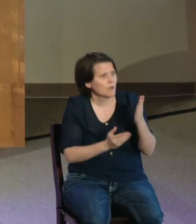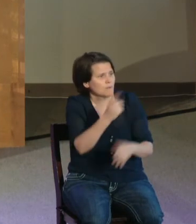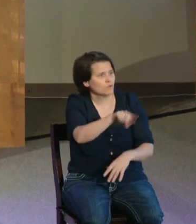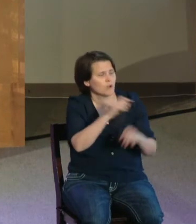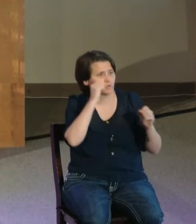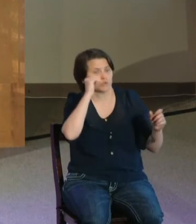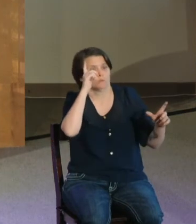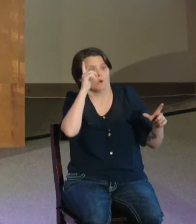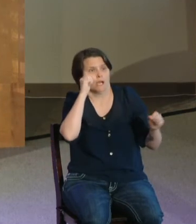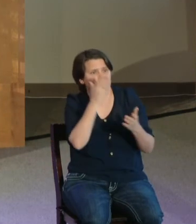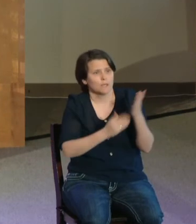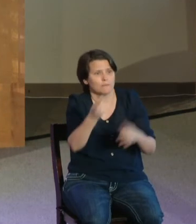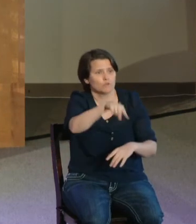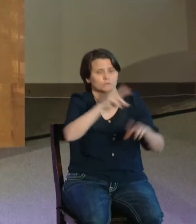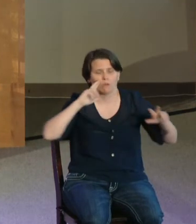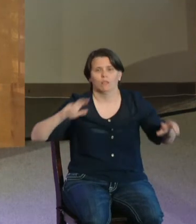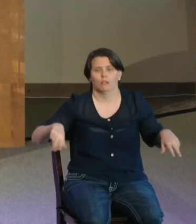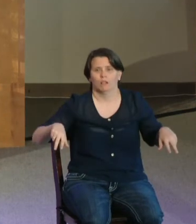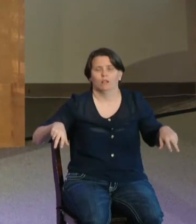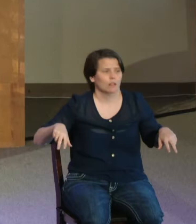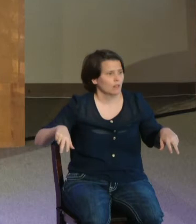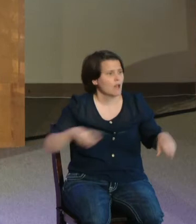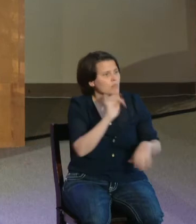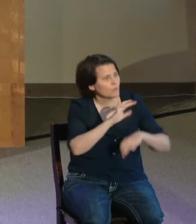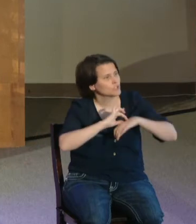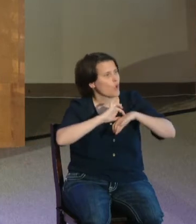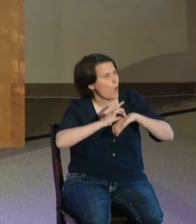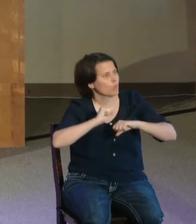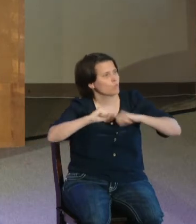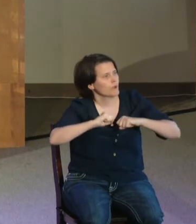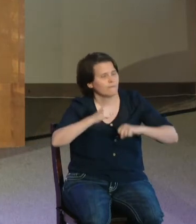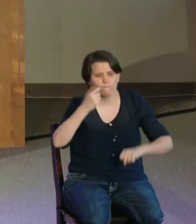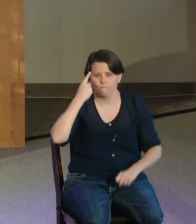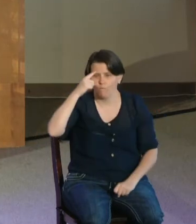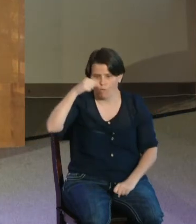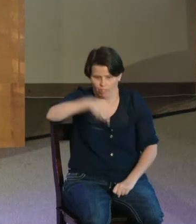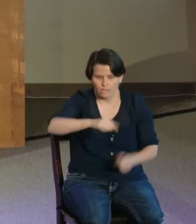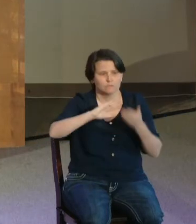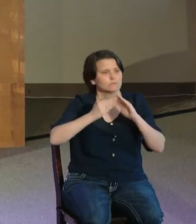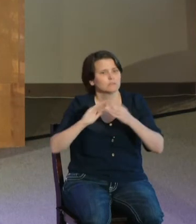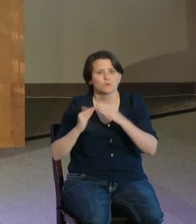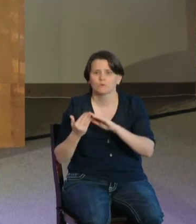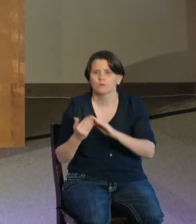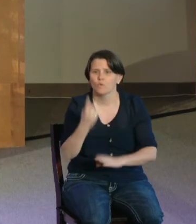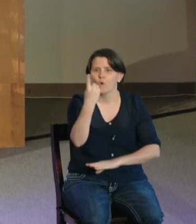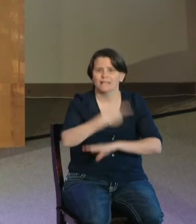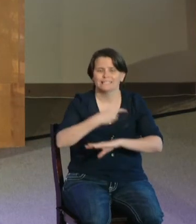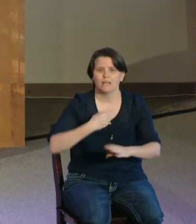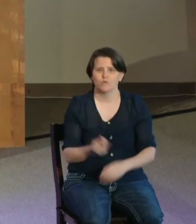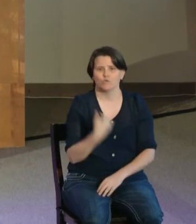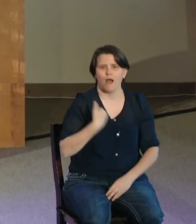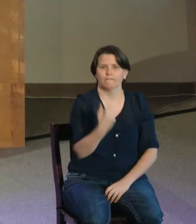this was an earthquake that shook the foundations of this community. One day they were your